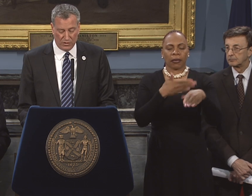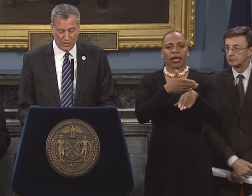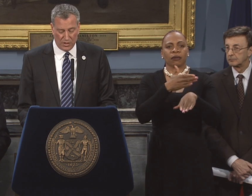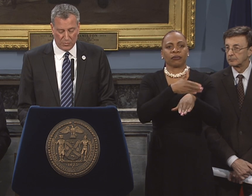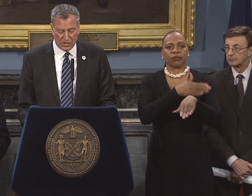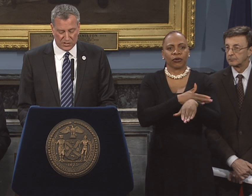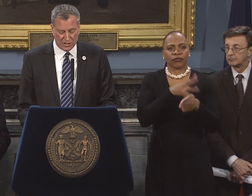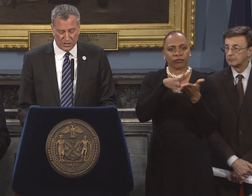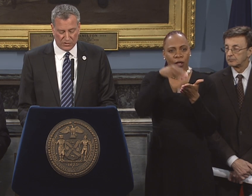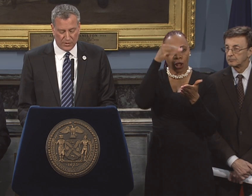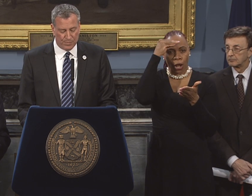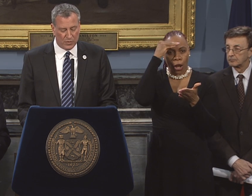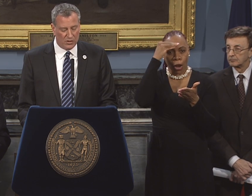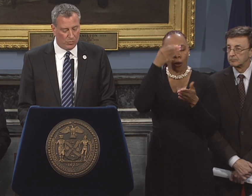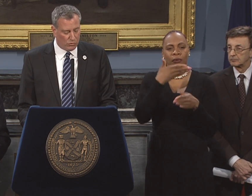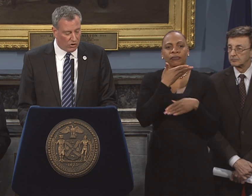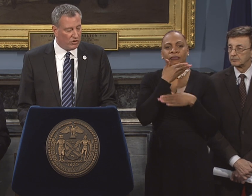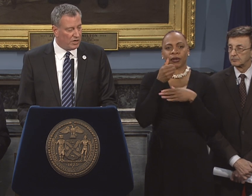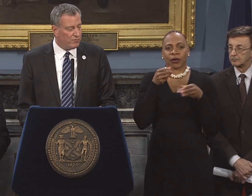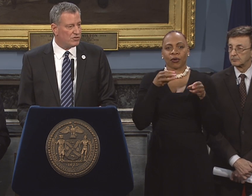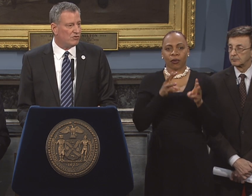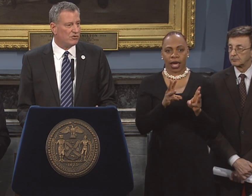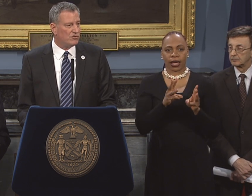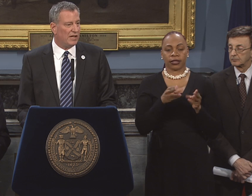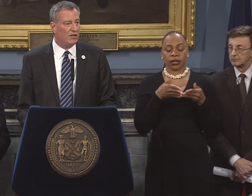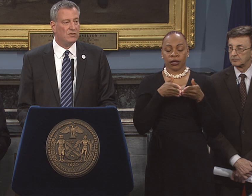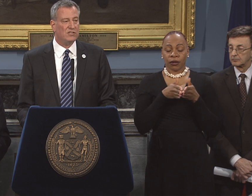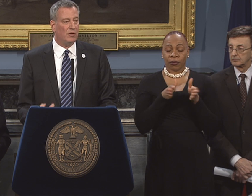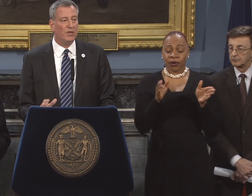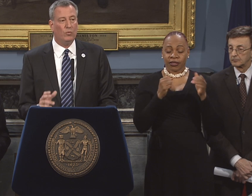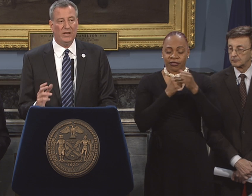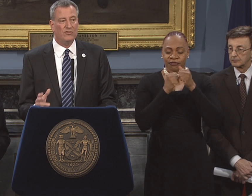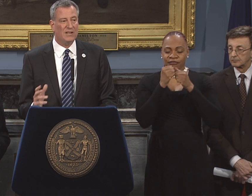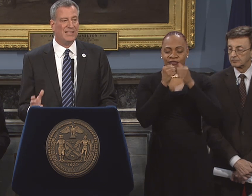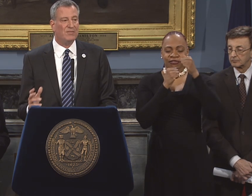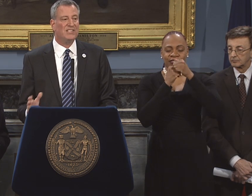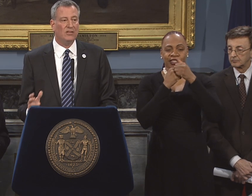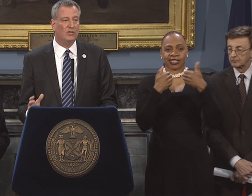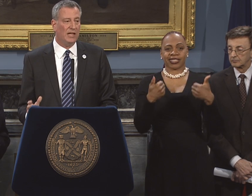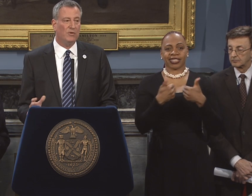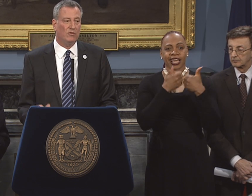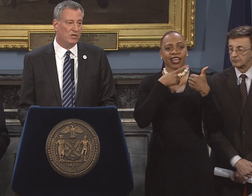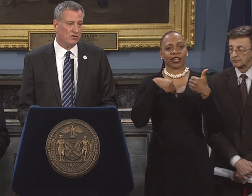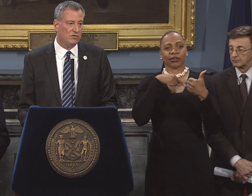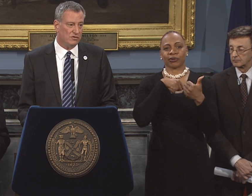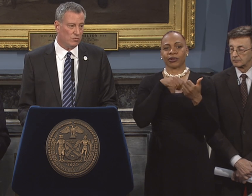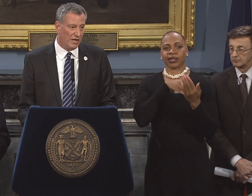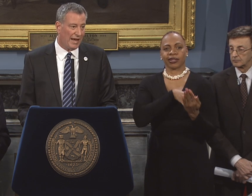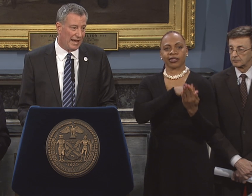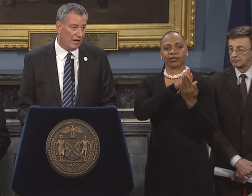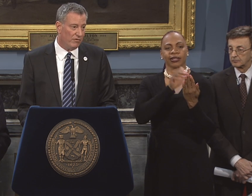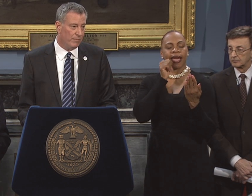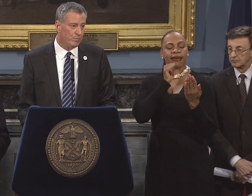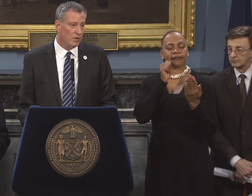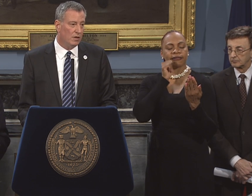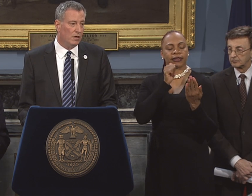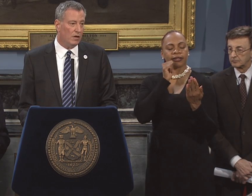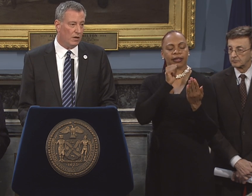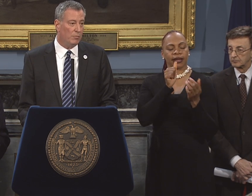from other parts of the country. The broader infrastructure challenge is something we address every single day with the resources we